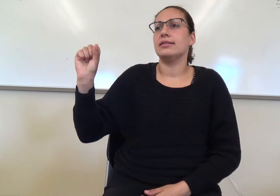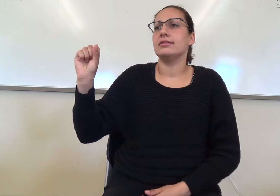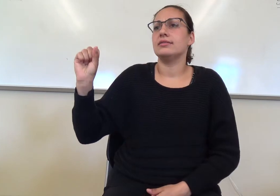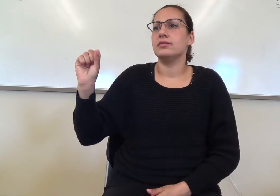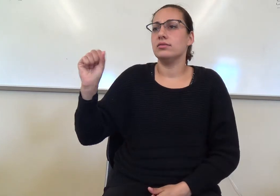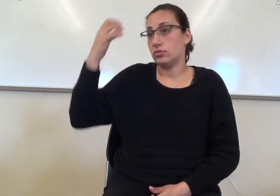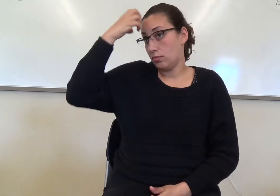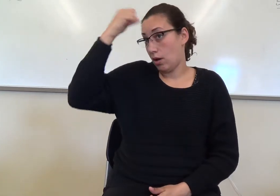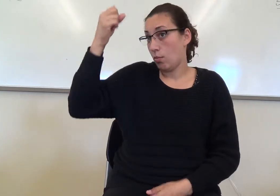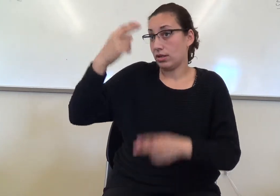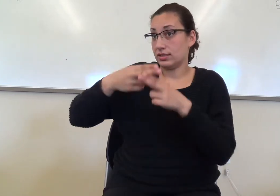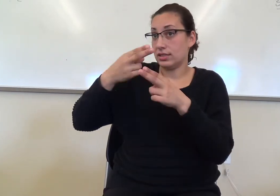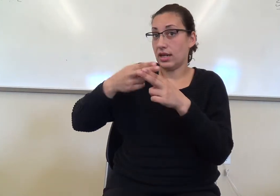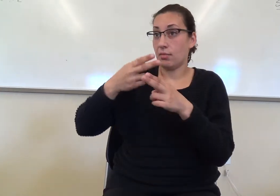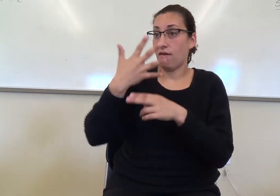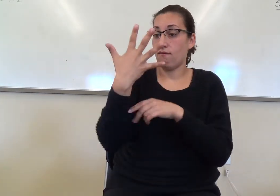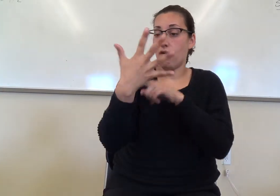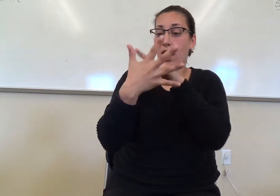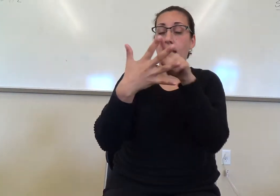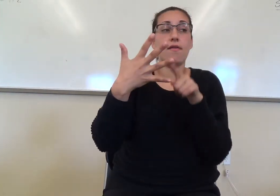There are 5 Great Lakes.